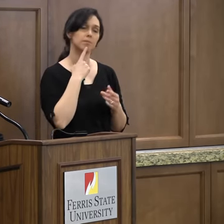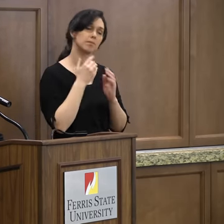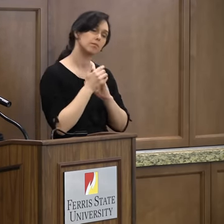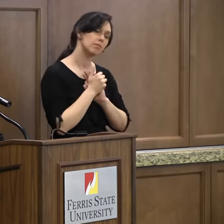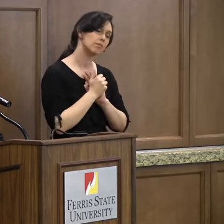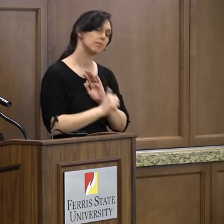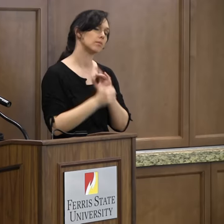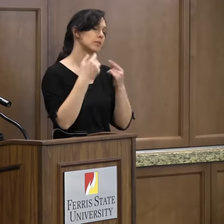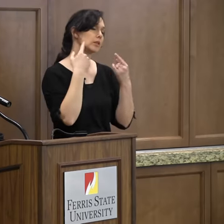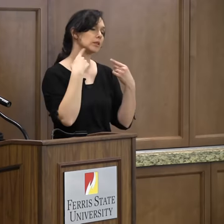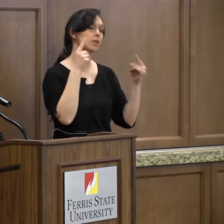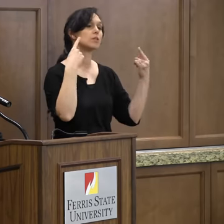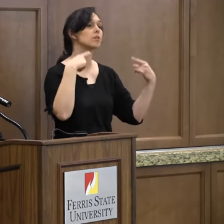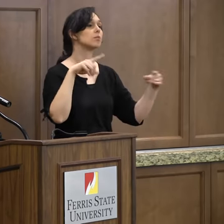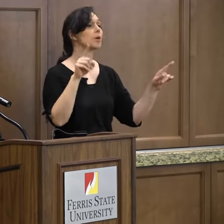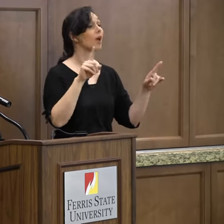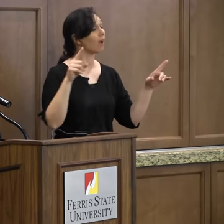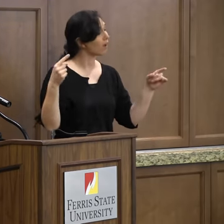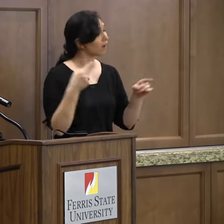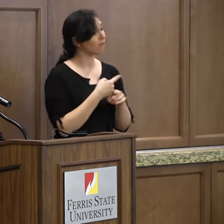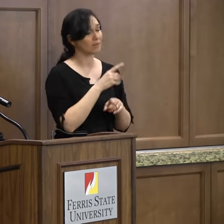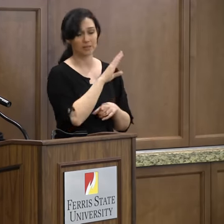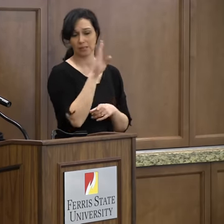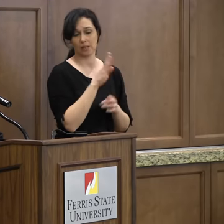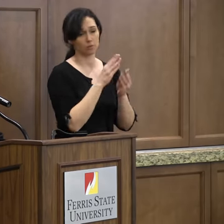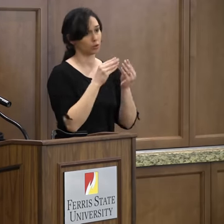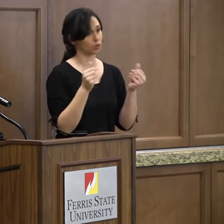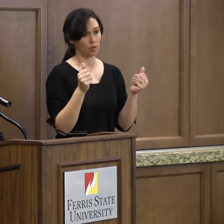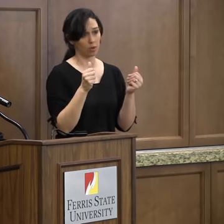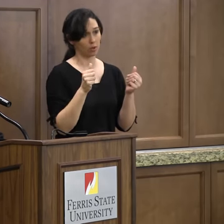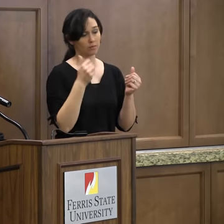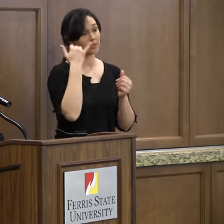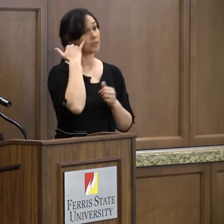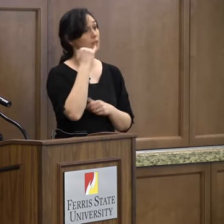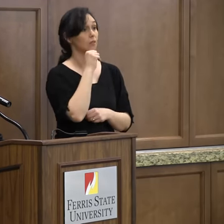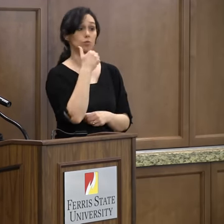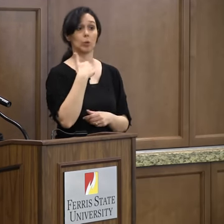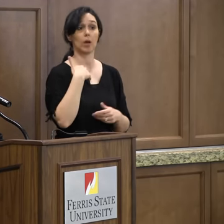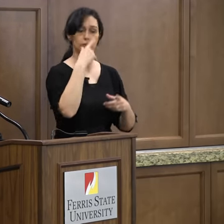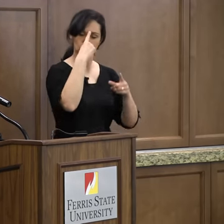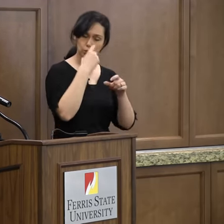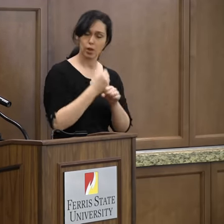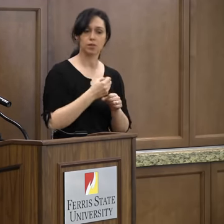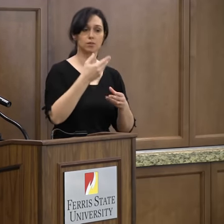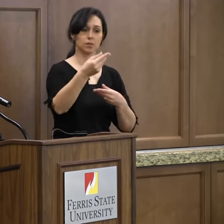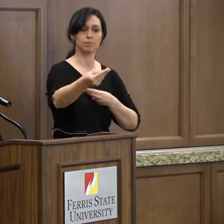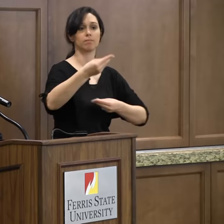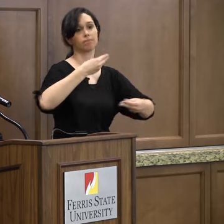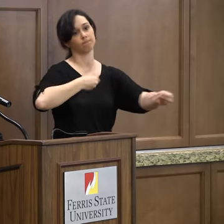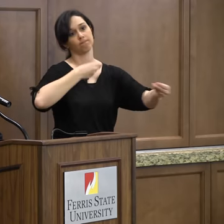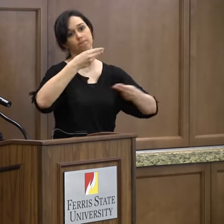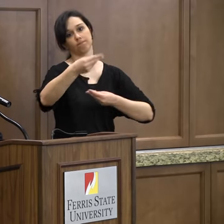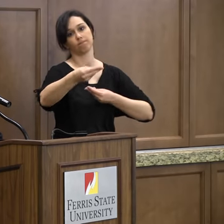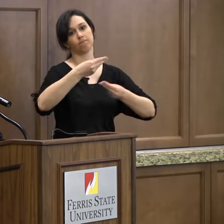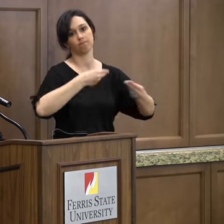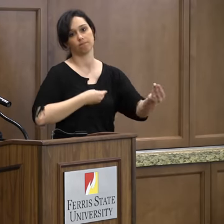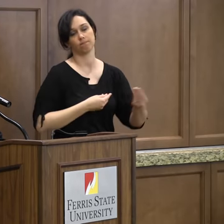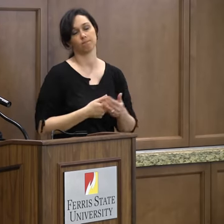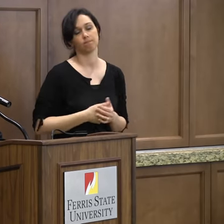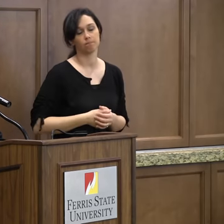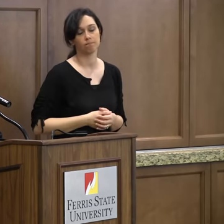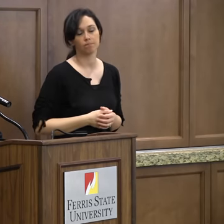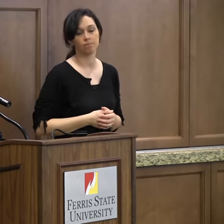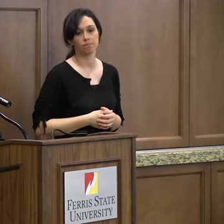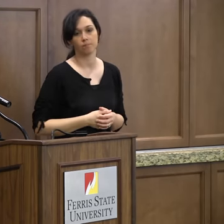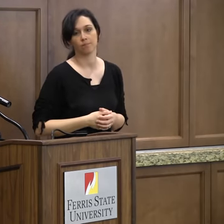the fact that conflicts are never resolved without trustful give and take on both sides.